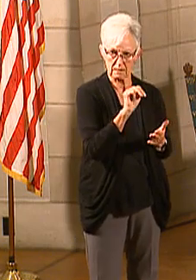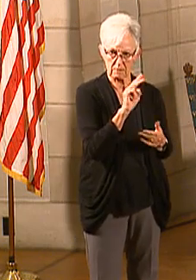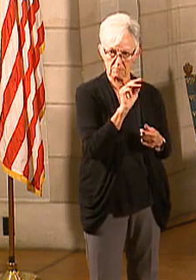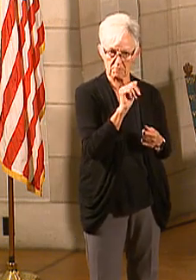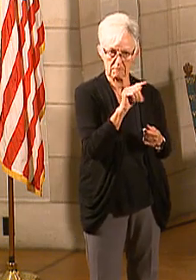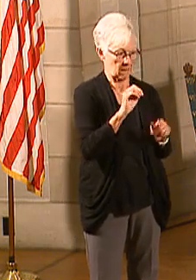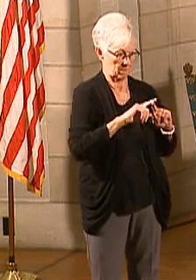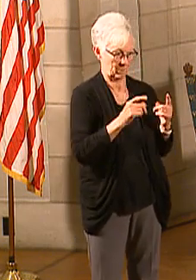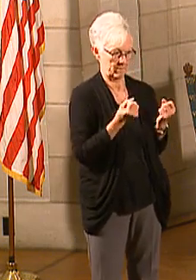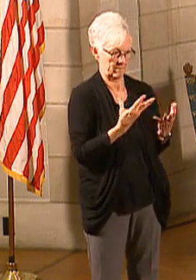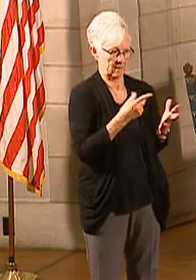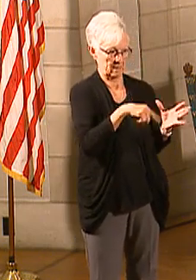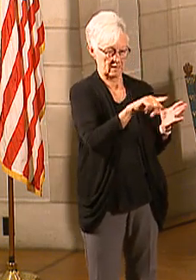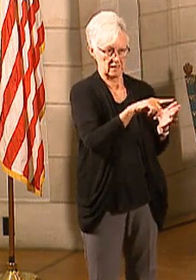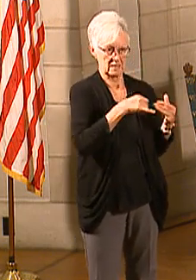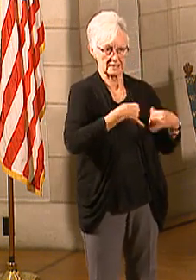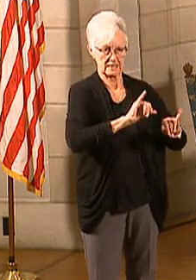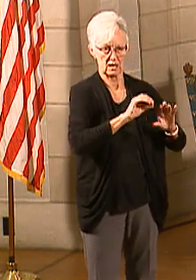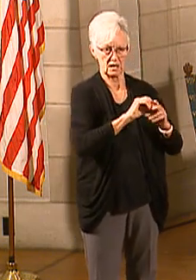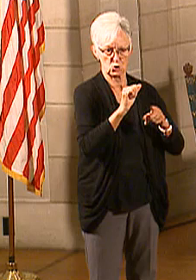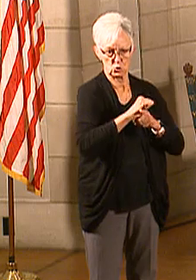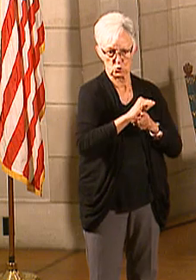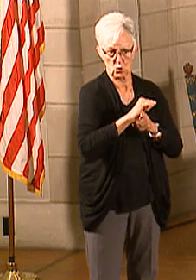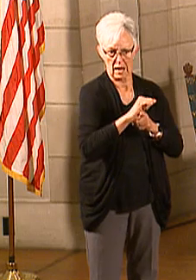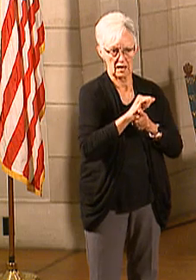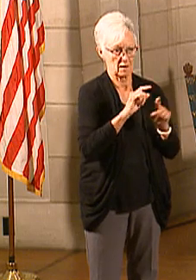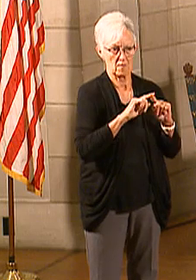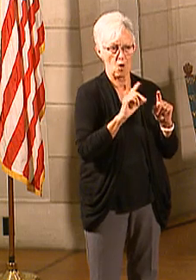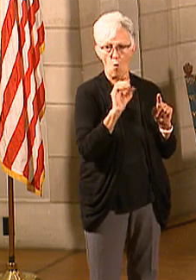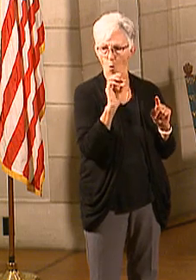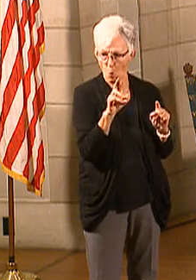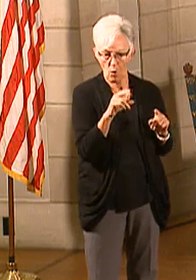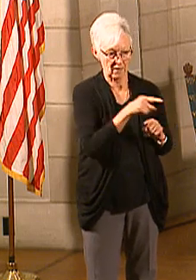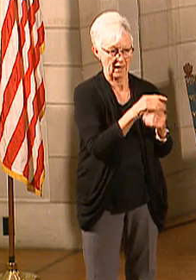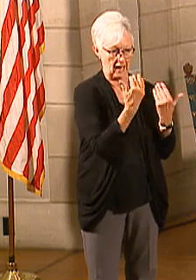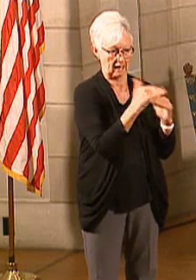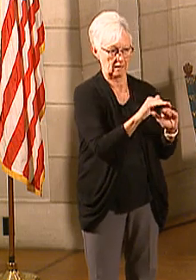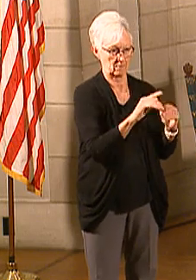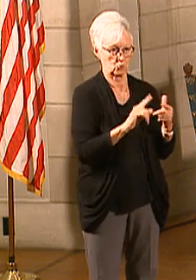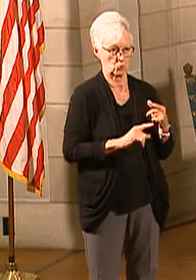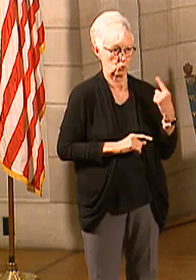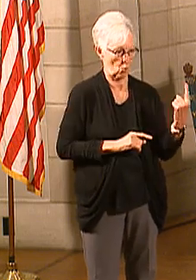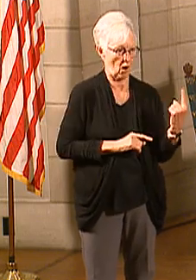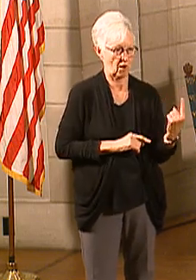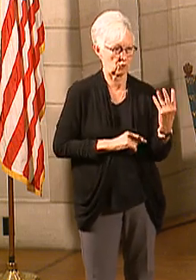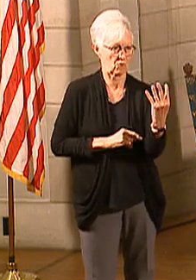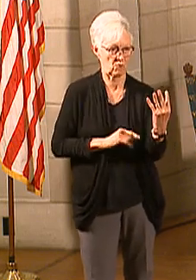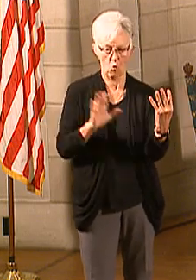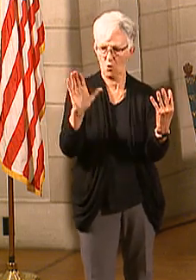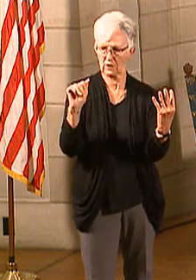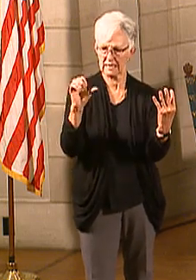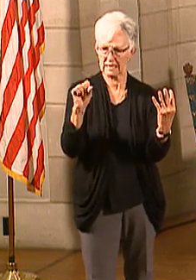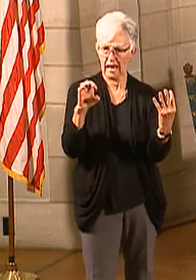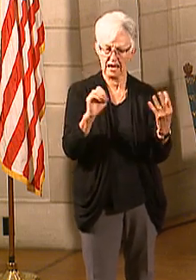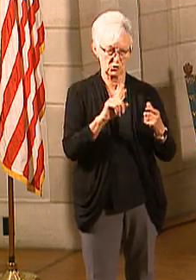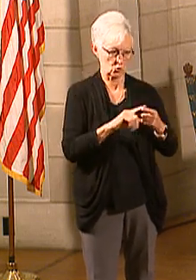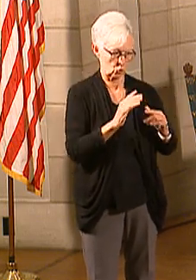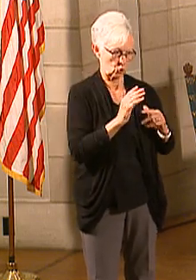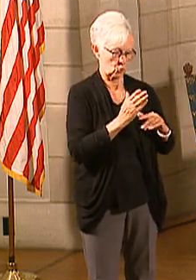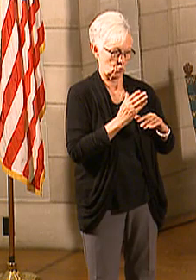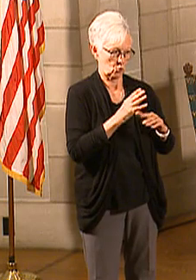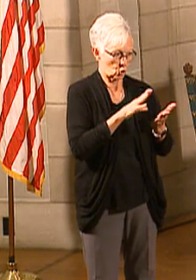are only going to be carrying 1 to 4 cases as they are on board and building their skills. And we're building their